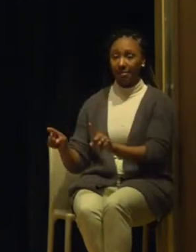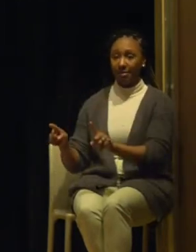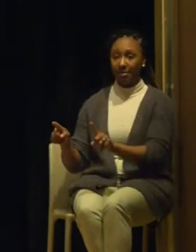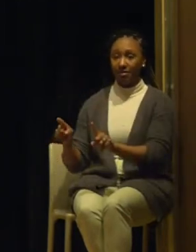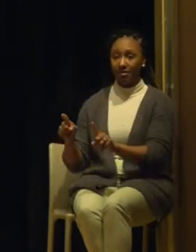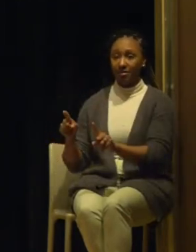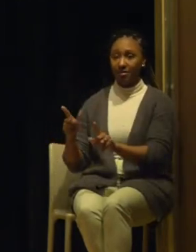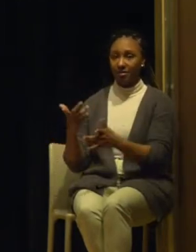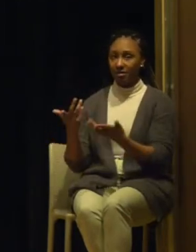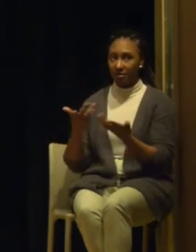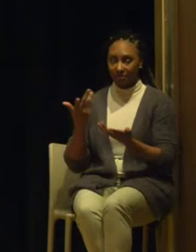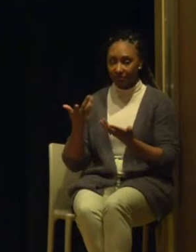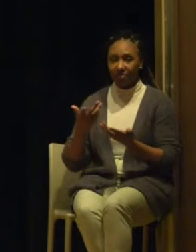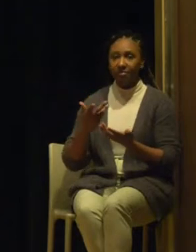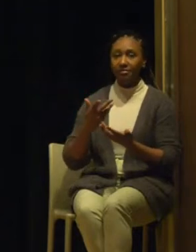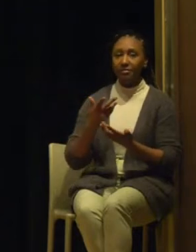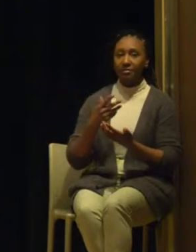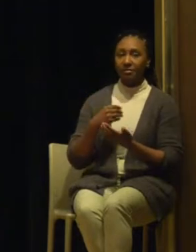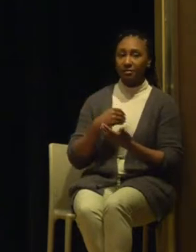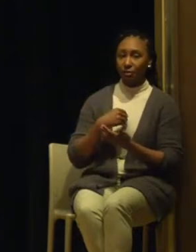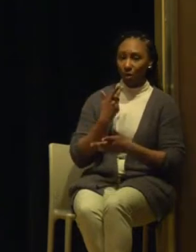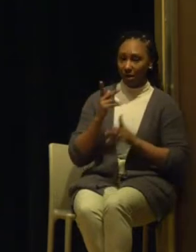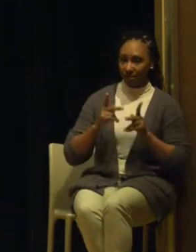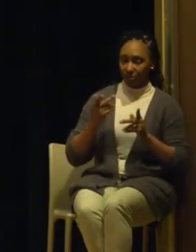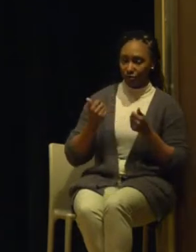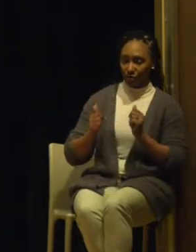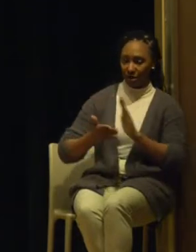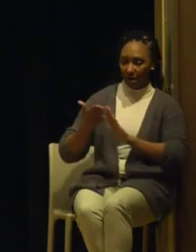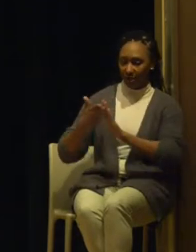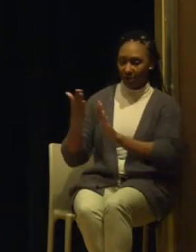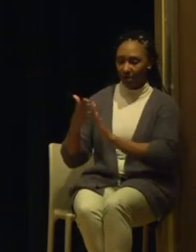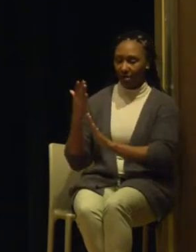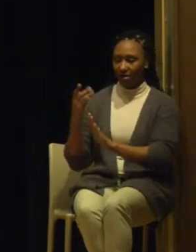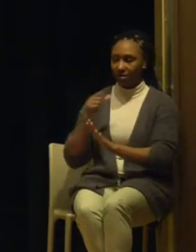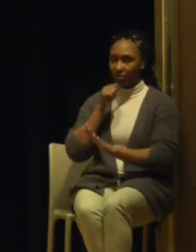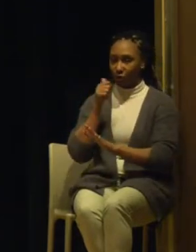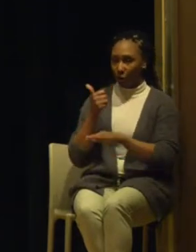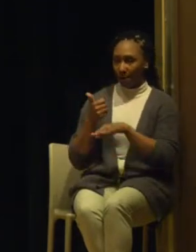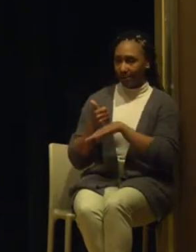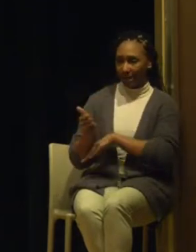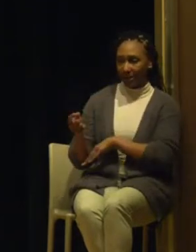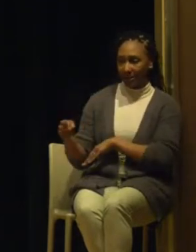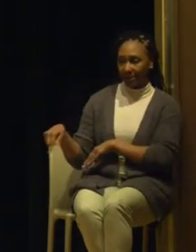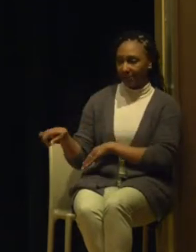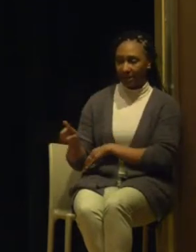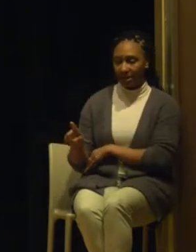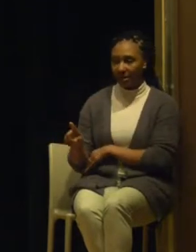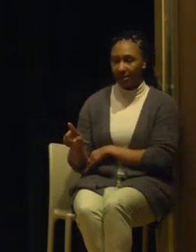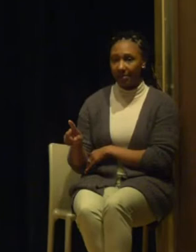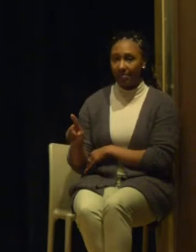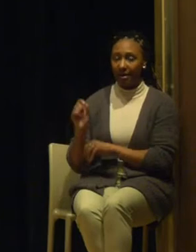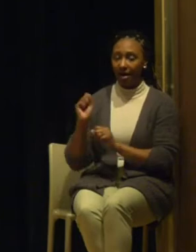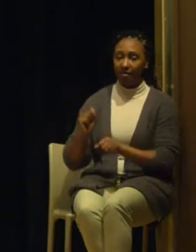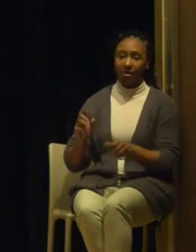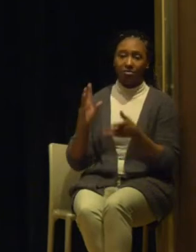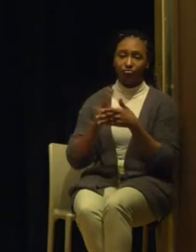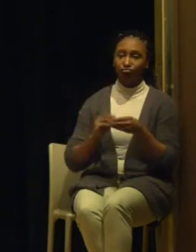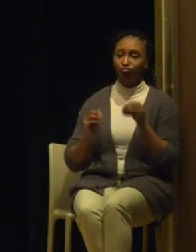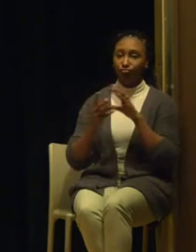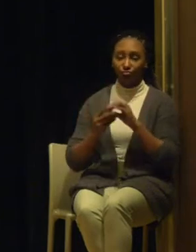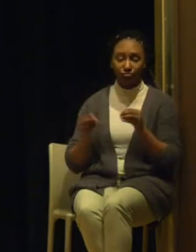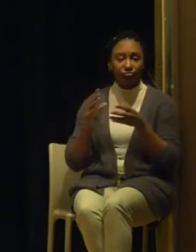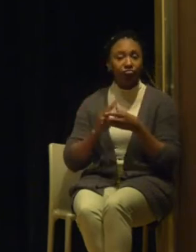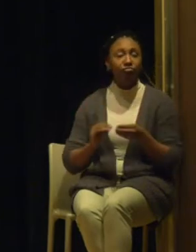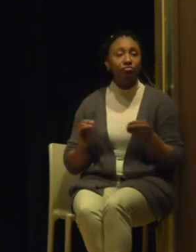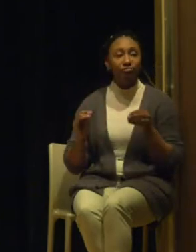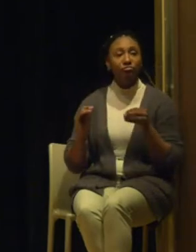no, we're making it, I'm making a decision. Yeah. You know, so don't blame them. Right. So, I mean, I could tell you stories about when